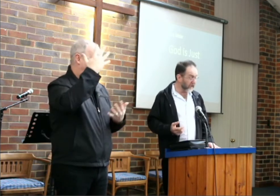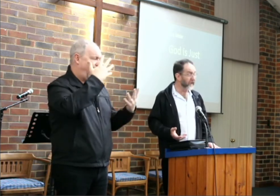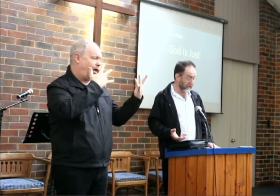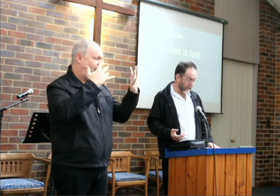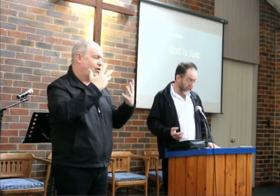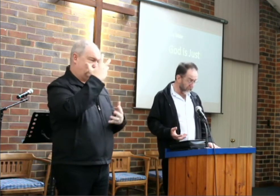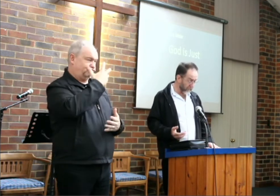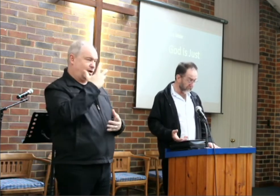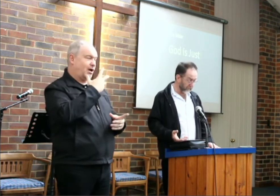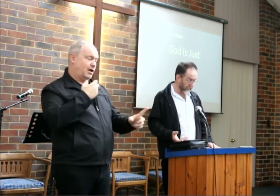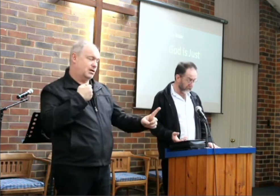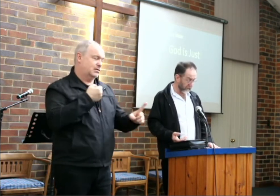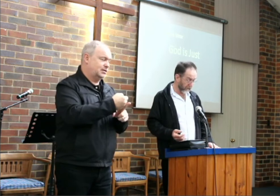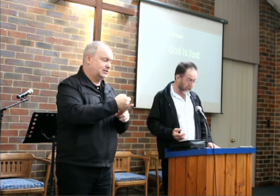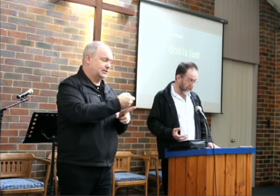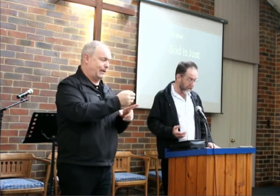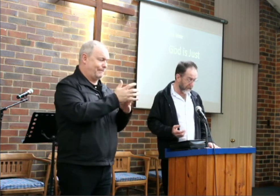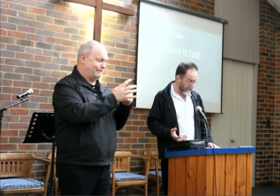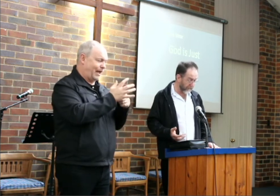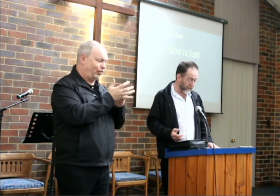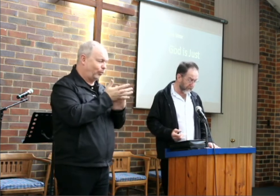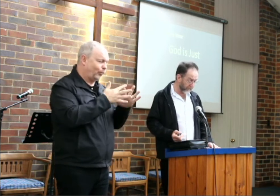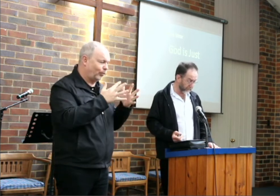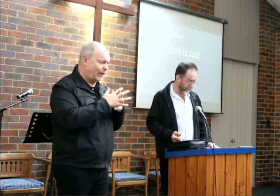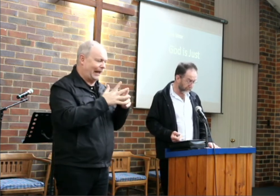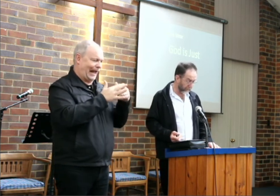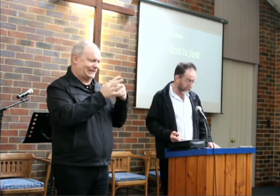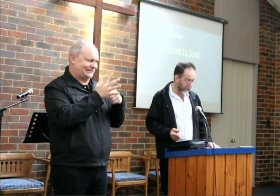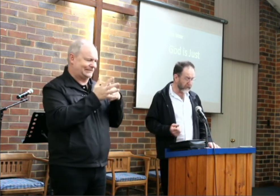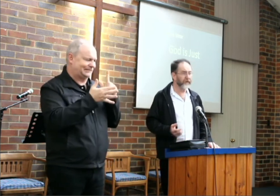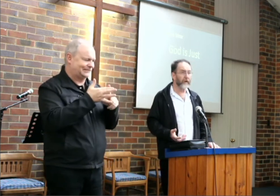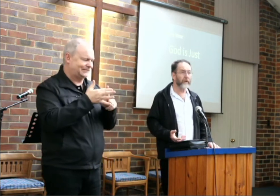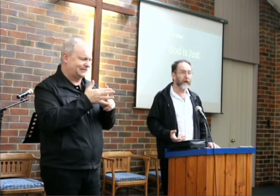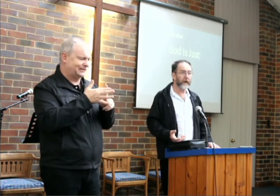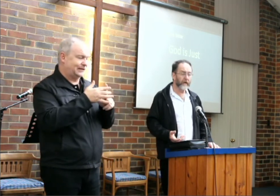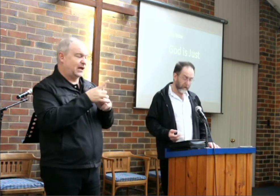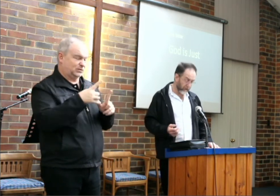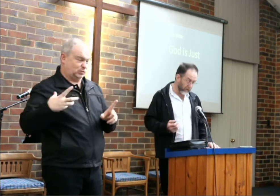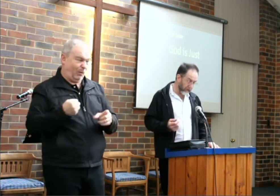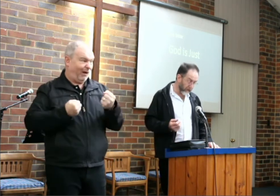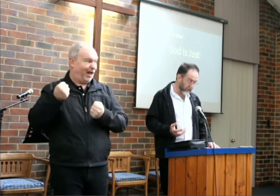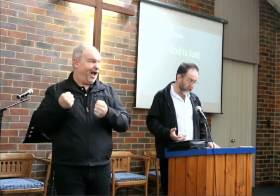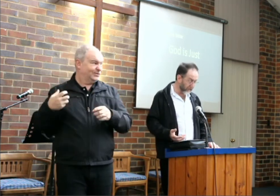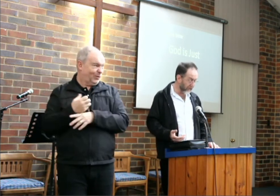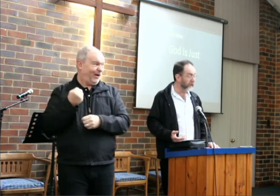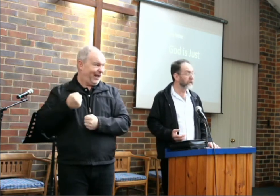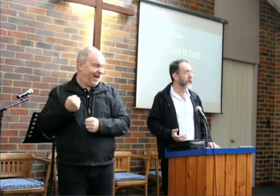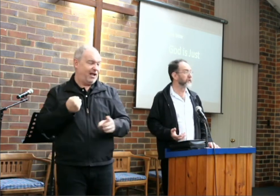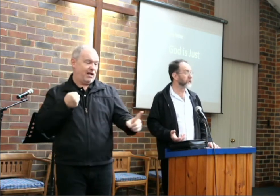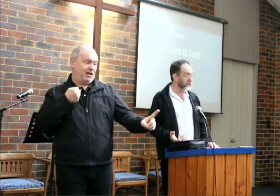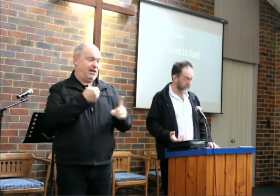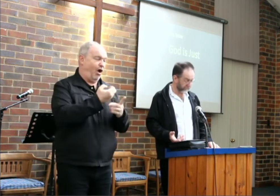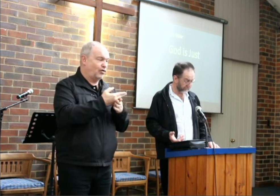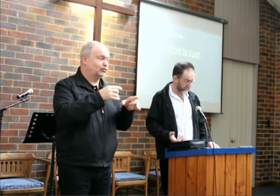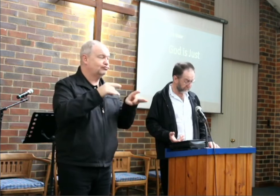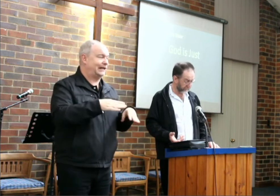when he hit Matthew Field and Kate Ledbetter in a stolen car on Australia Day last